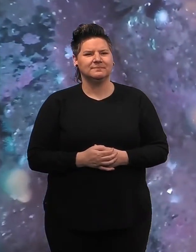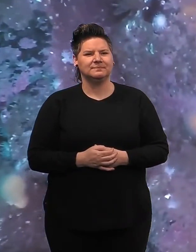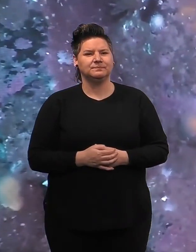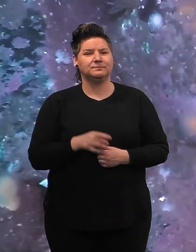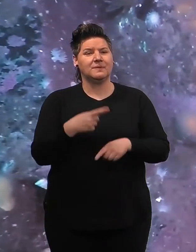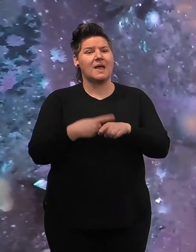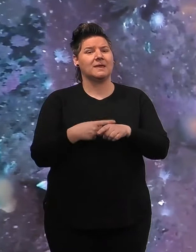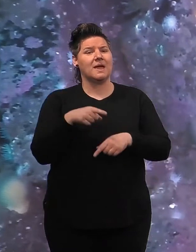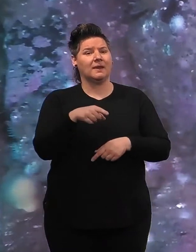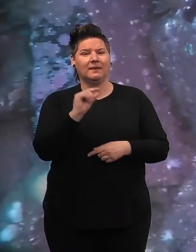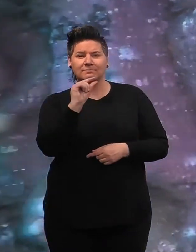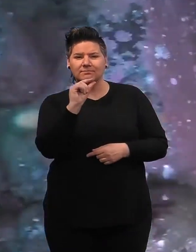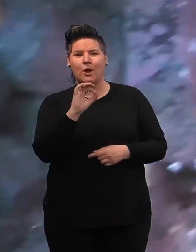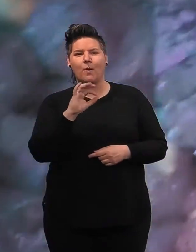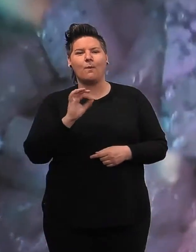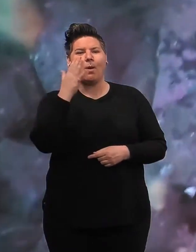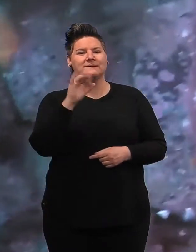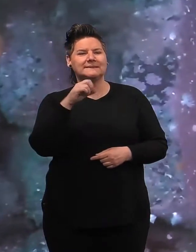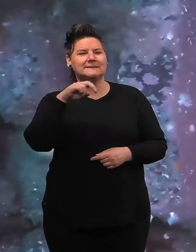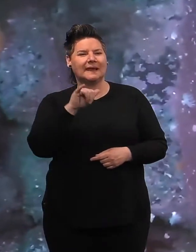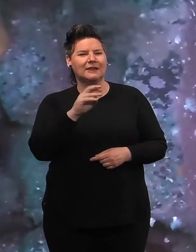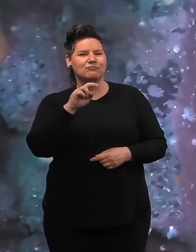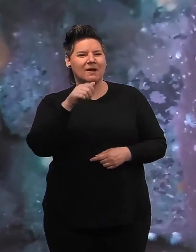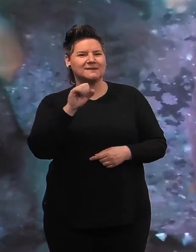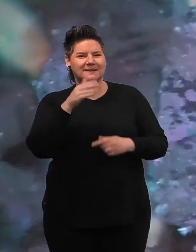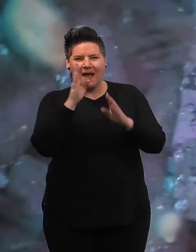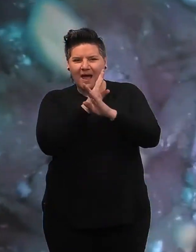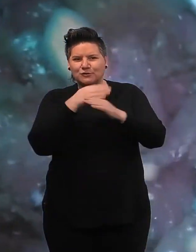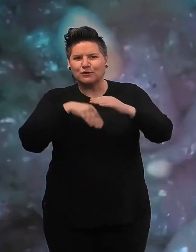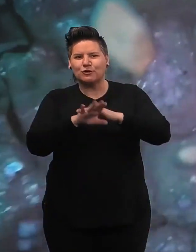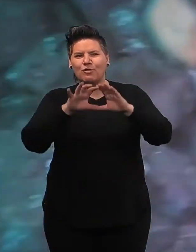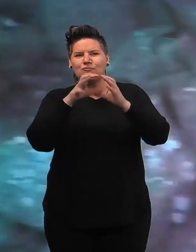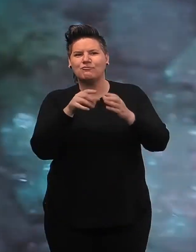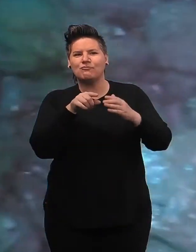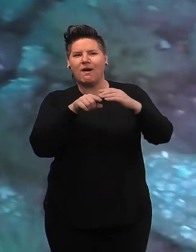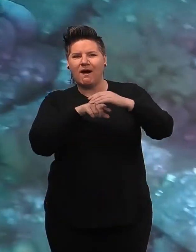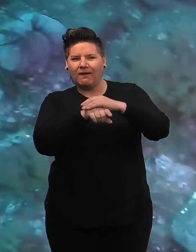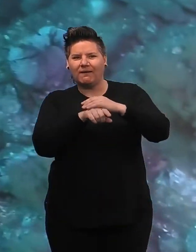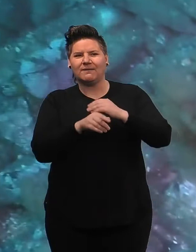Again, a little gold cineras hiding under the rock.